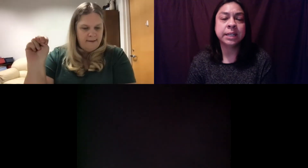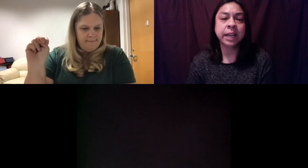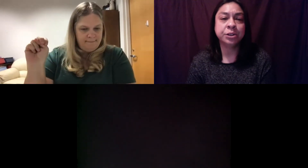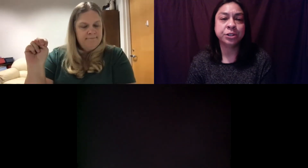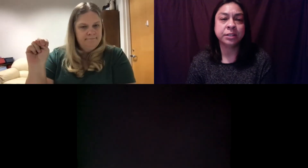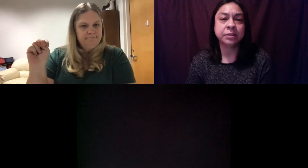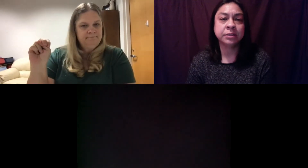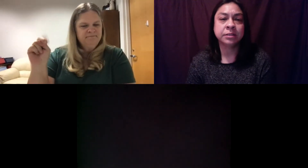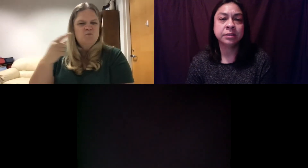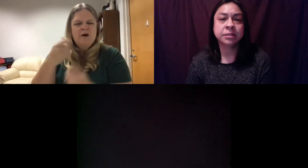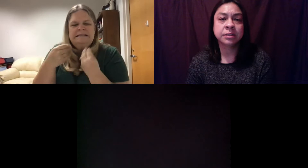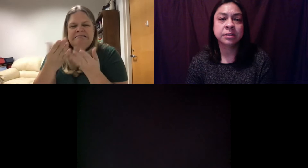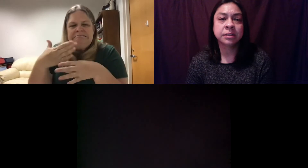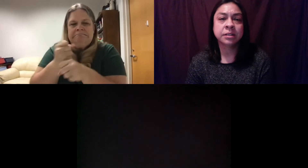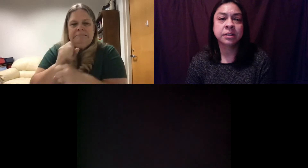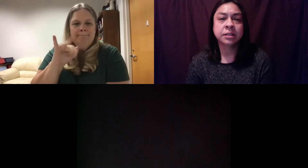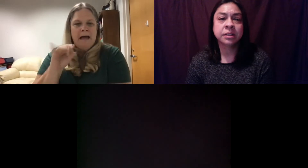Melissa Anderson.